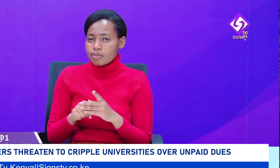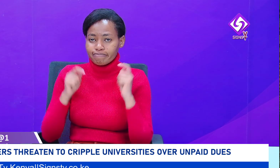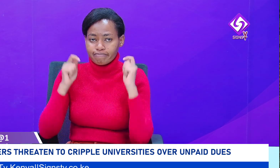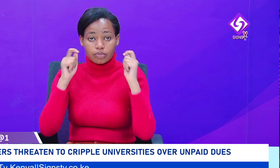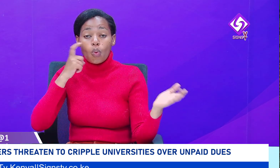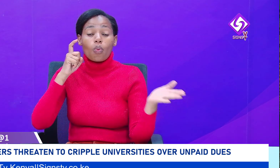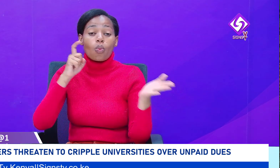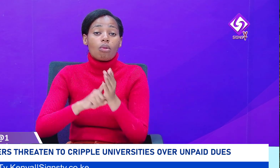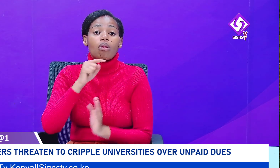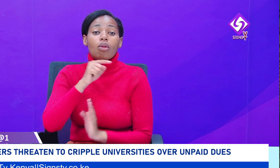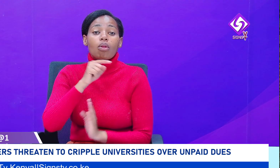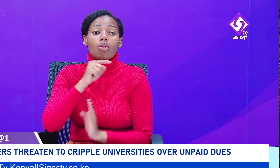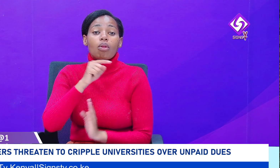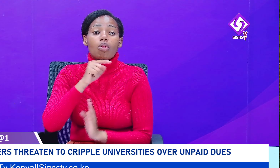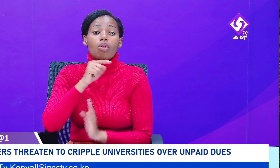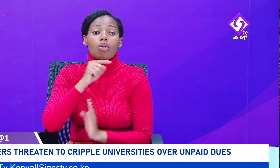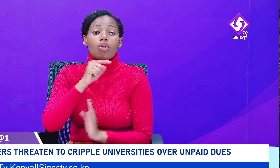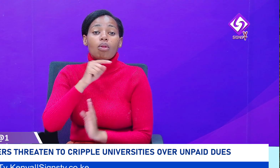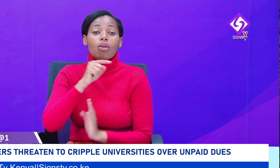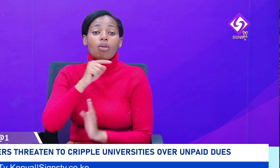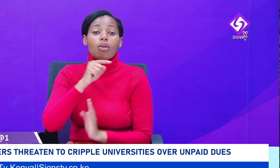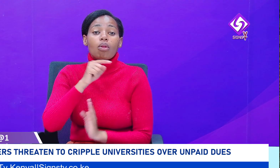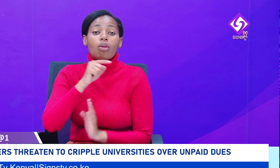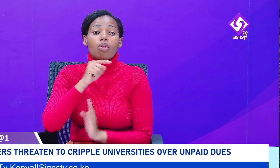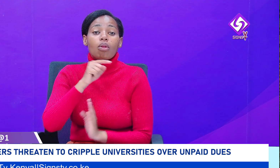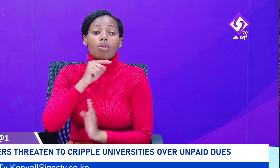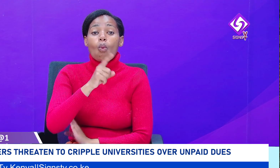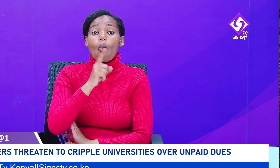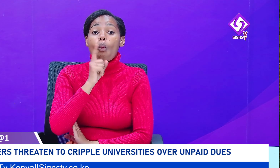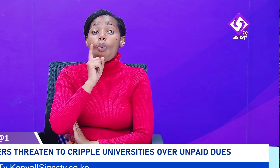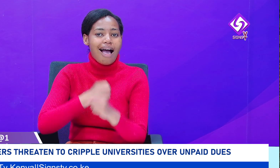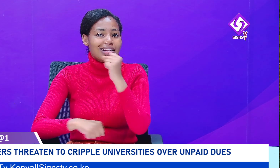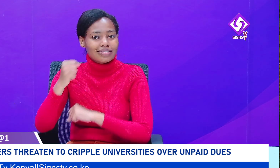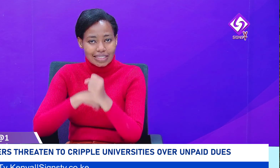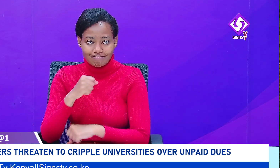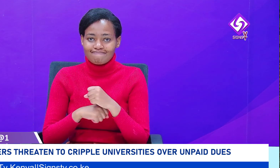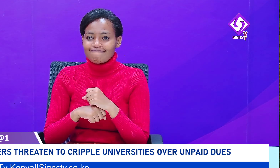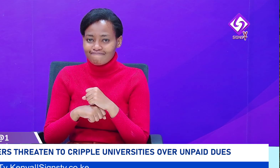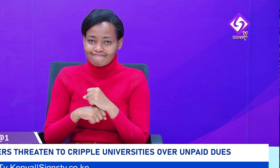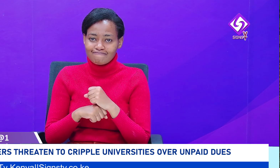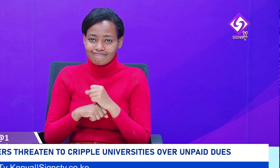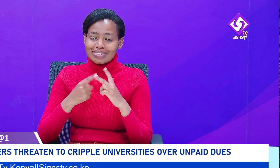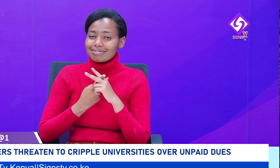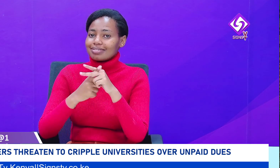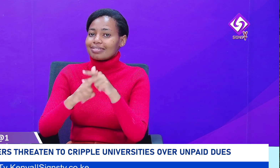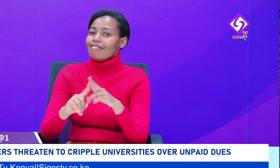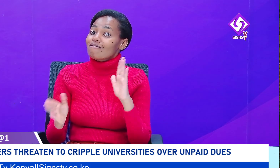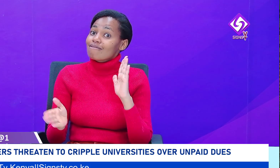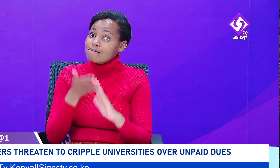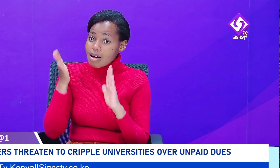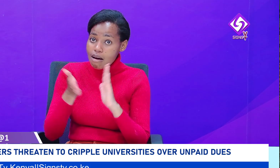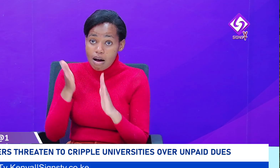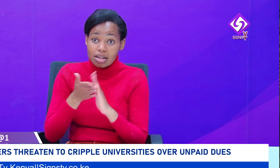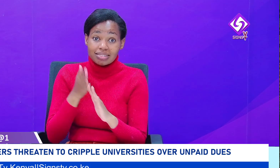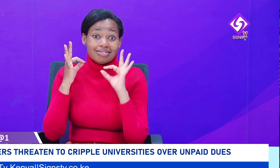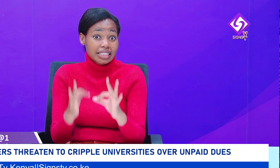academic staff union, WASU, has issued a strike notice warning that the industrial action